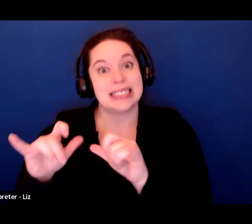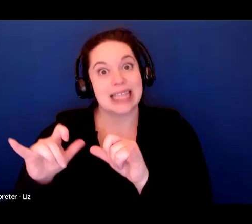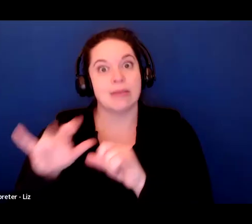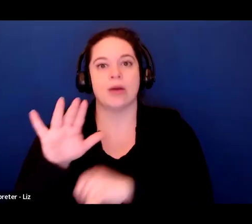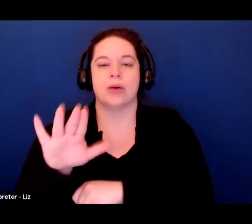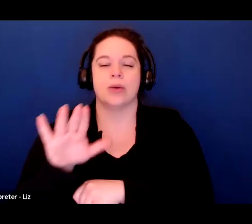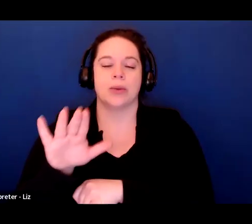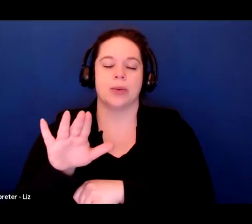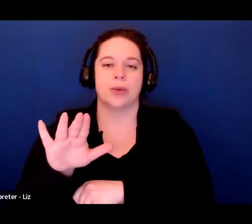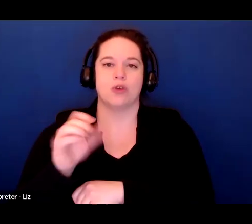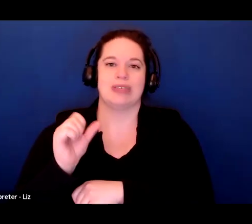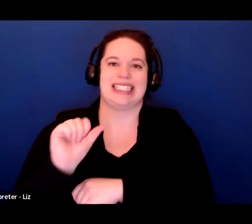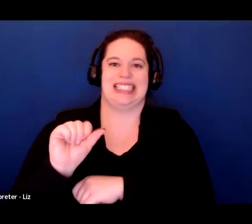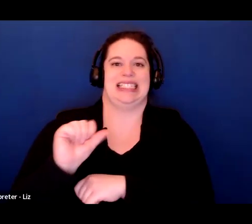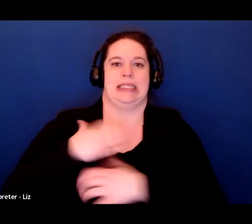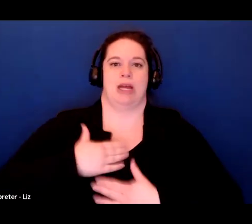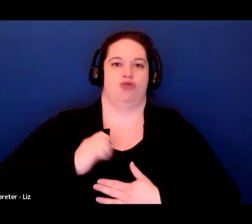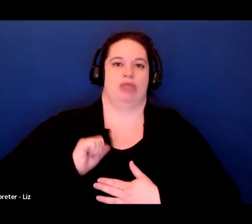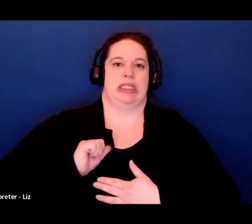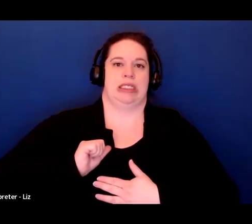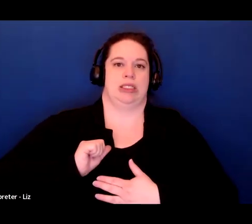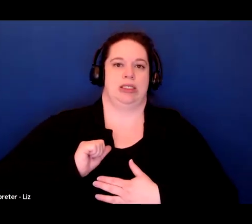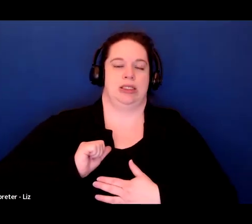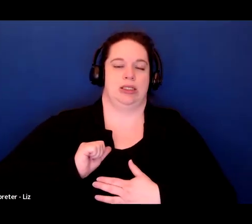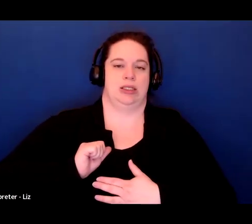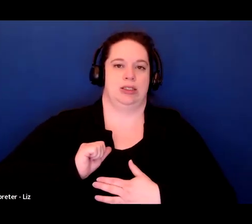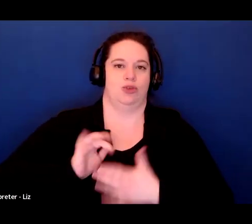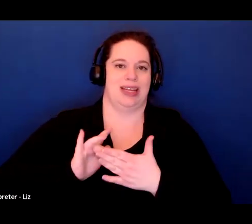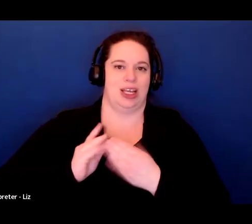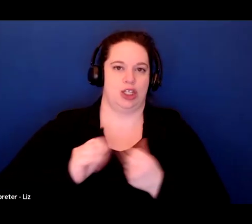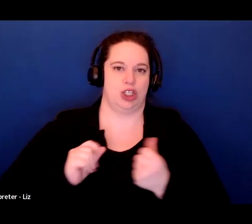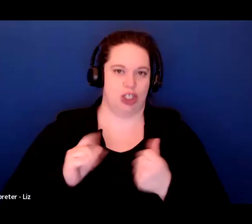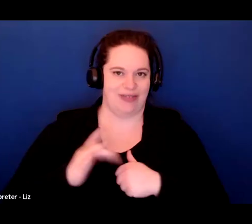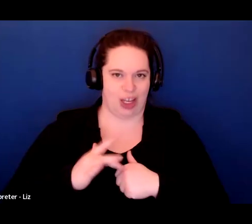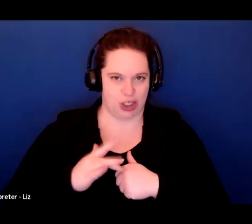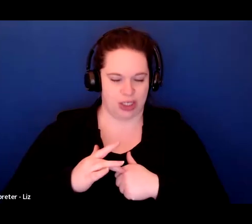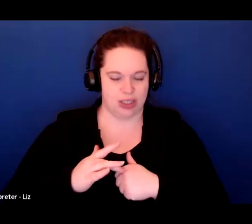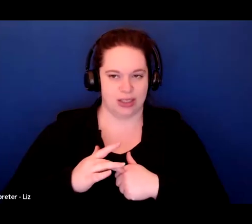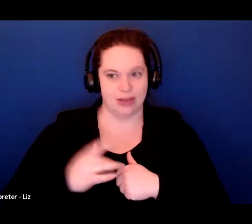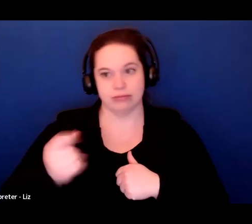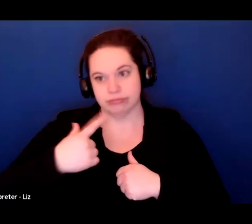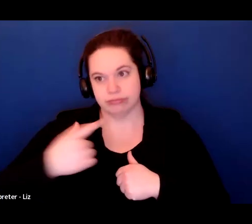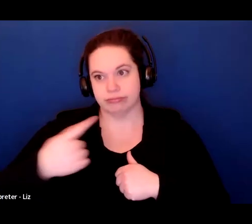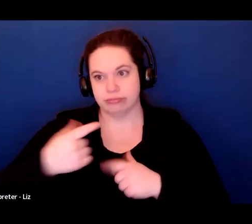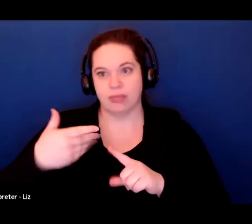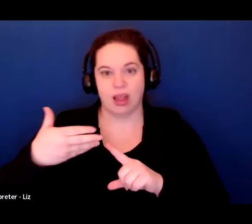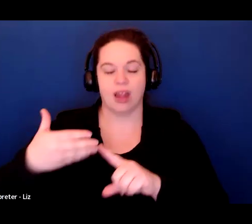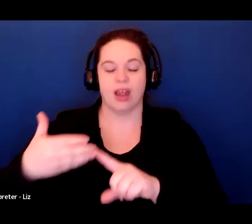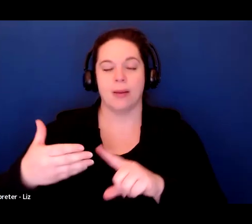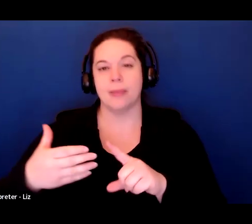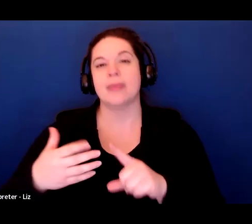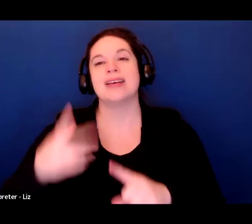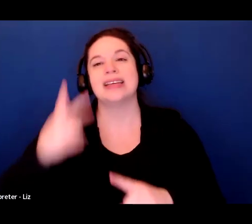your resistance over time to all of those infections. And now we're seeing